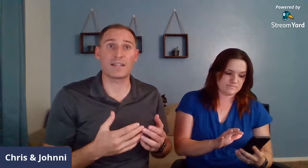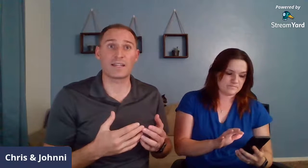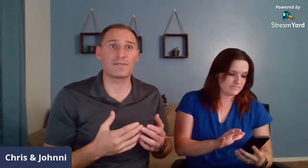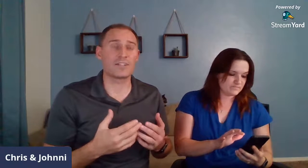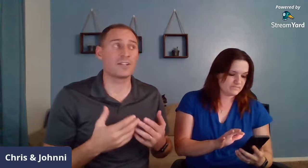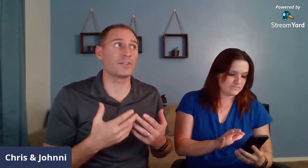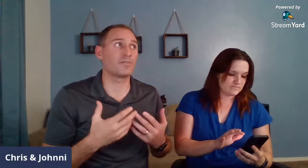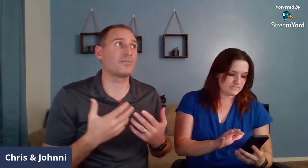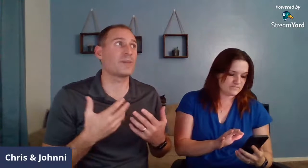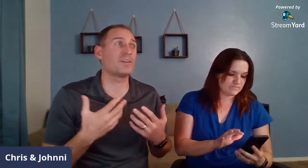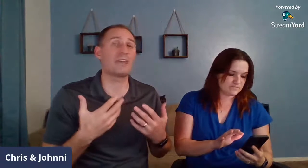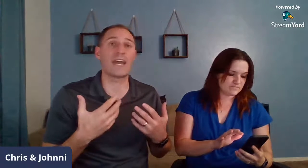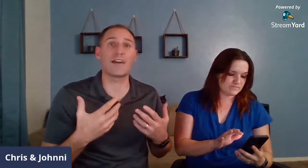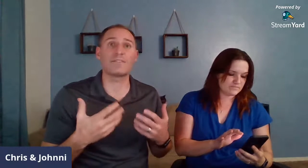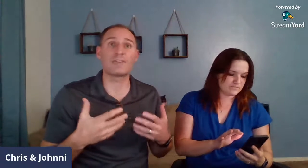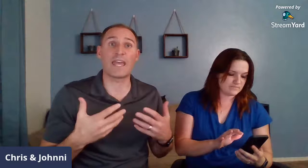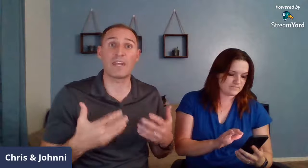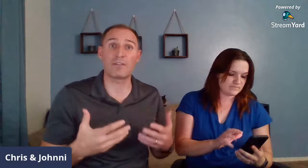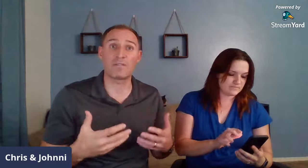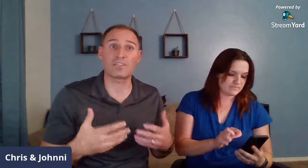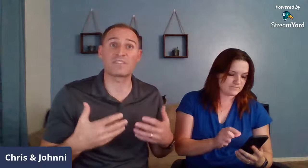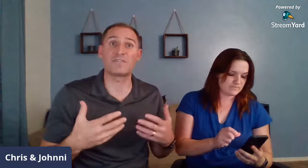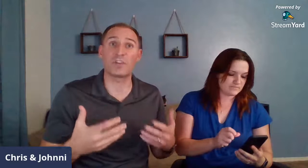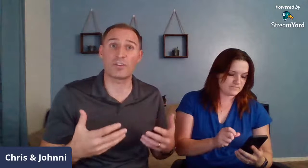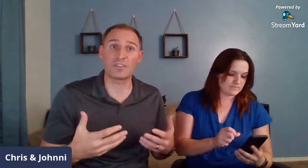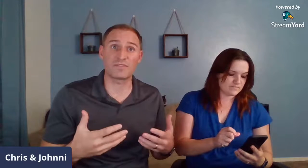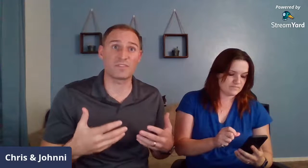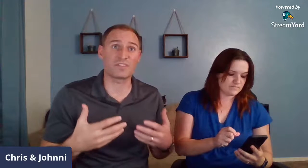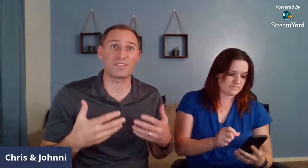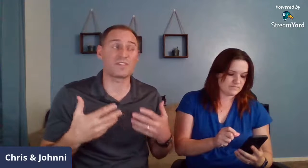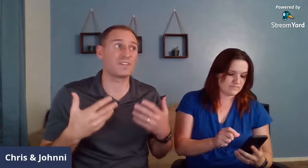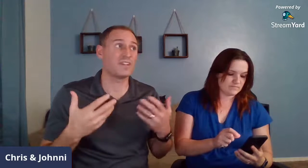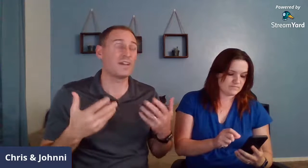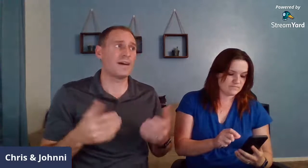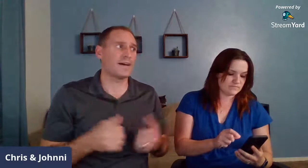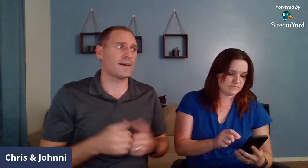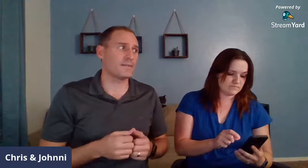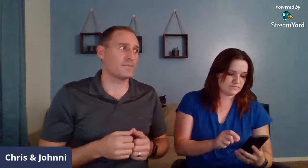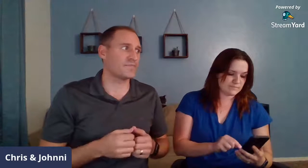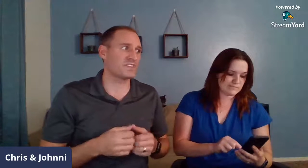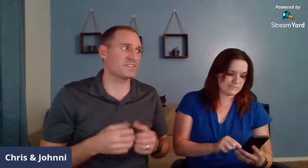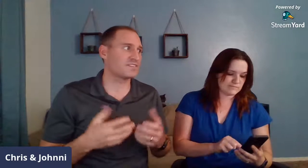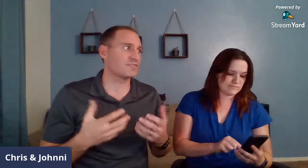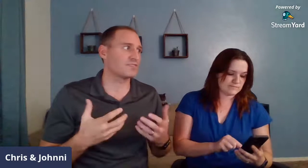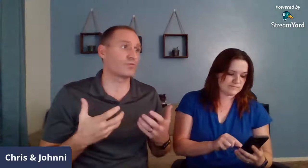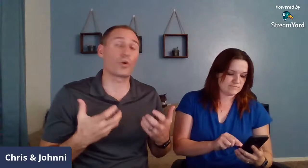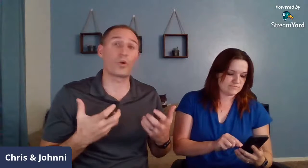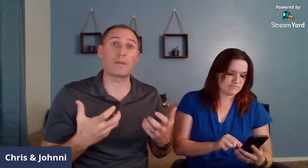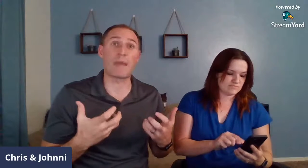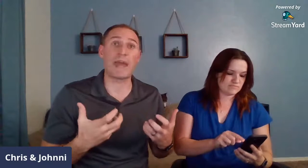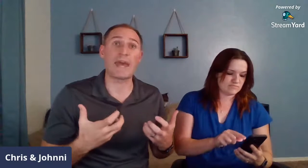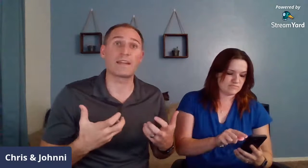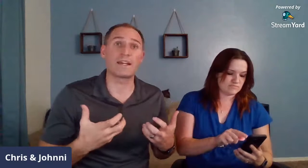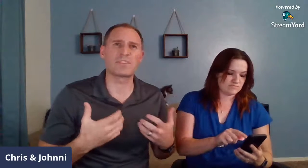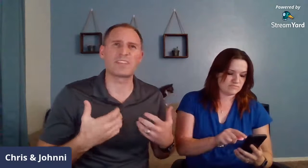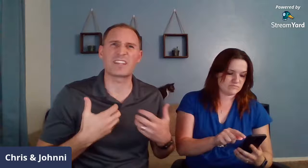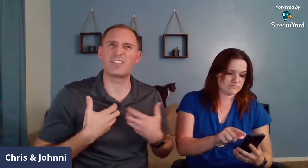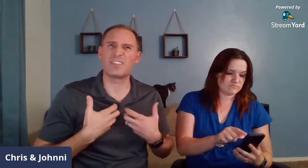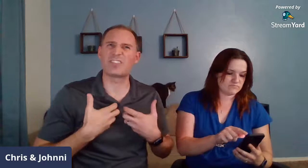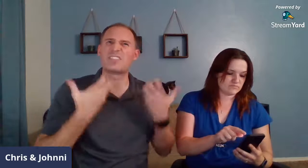Like, maybe you have angry versus furious versus just roaring mad. So like, this